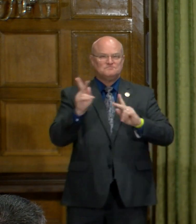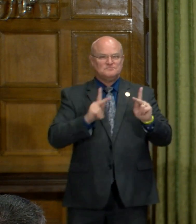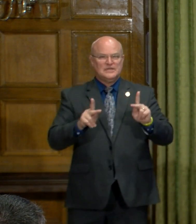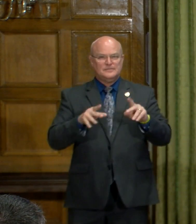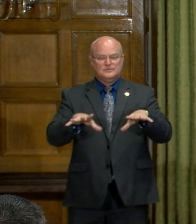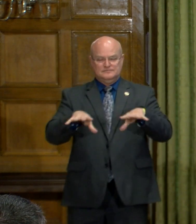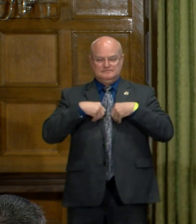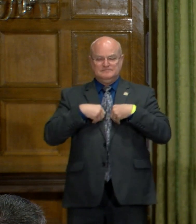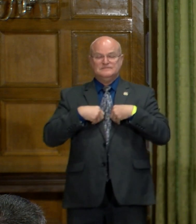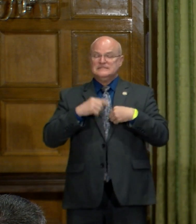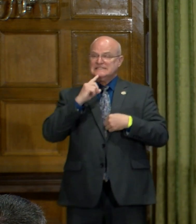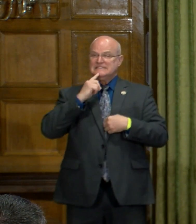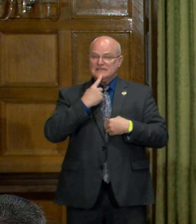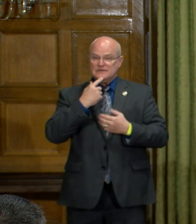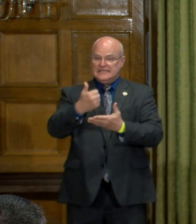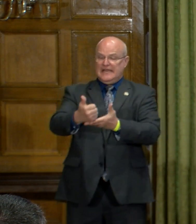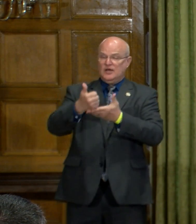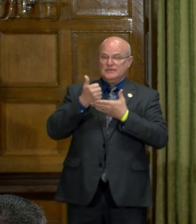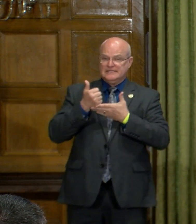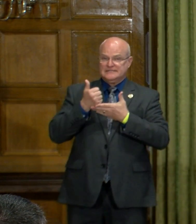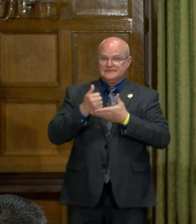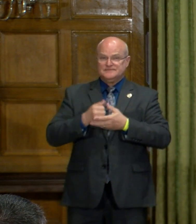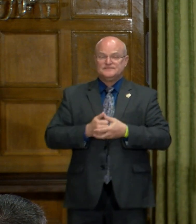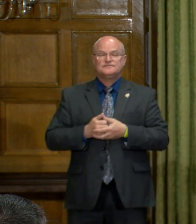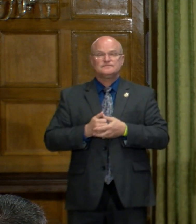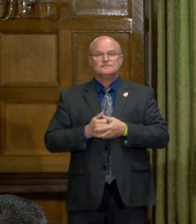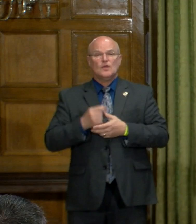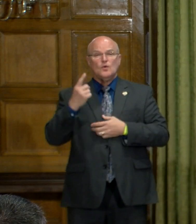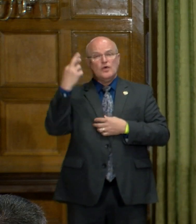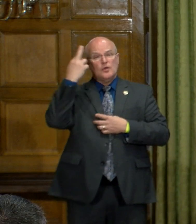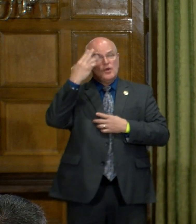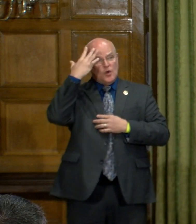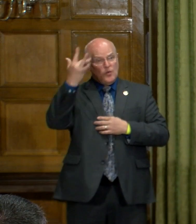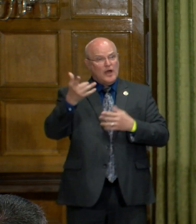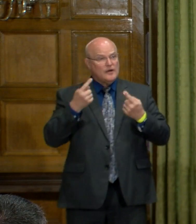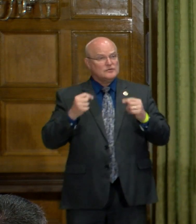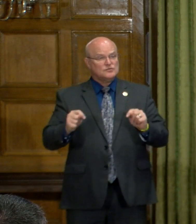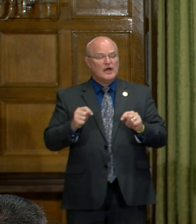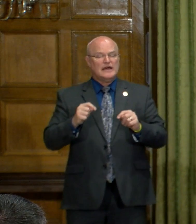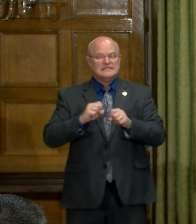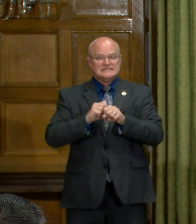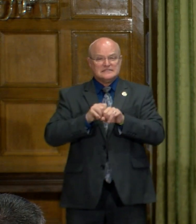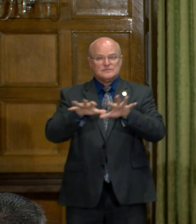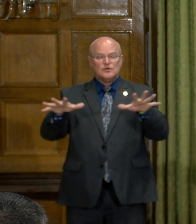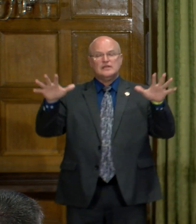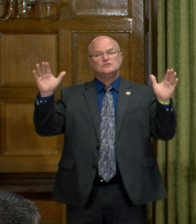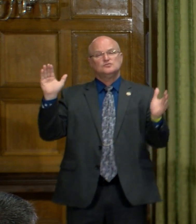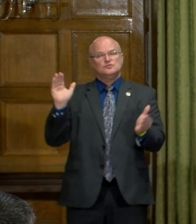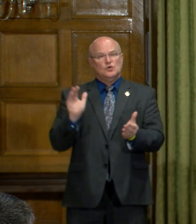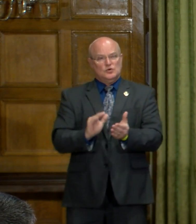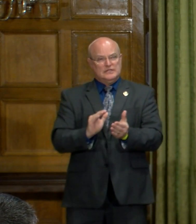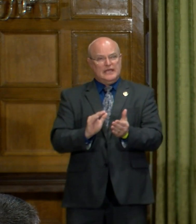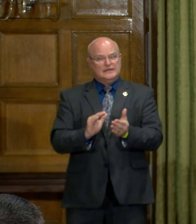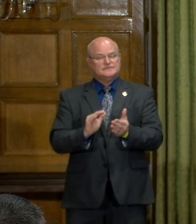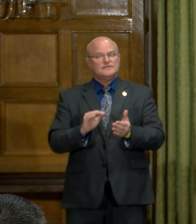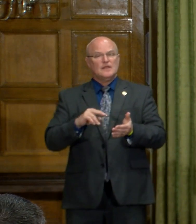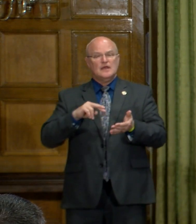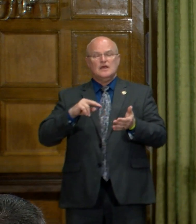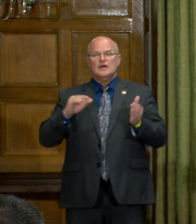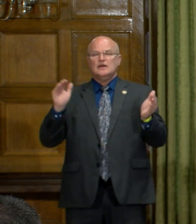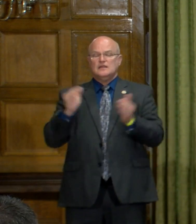this seriously and helping us out. One of the reasons, of course, that we try to slow the spread is that we